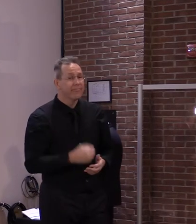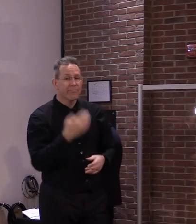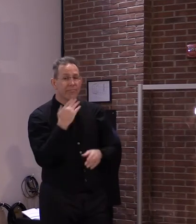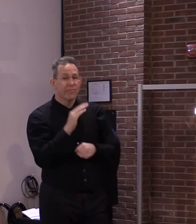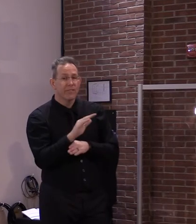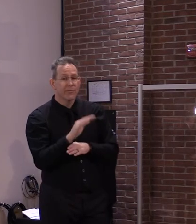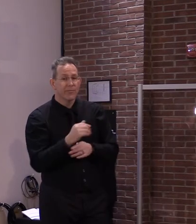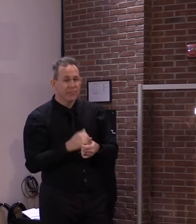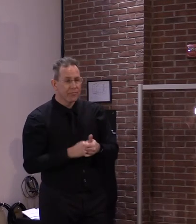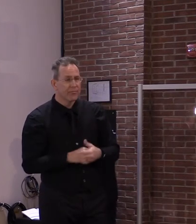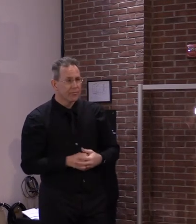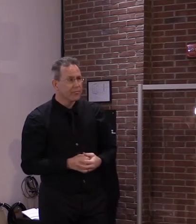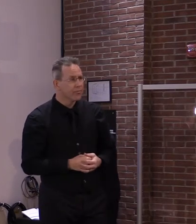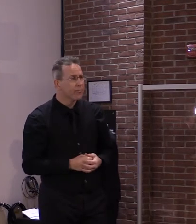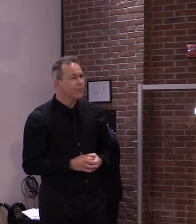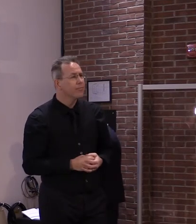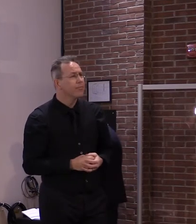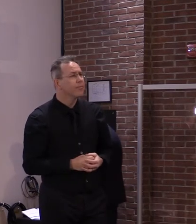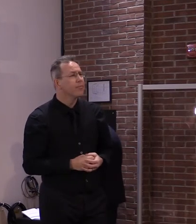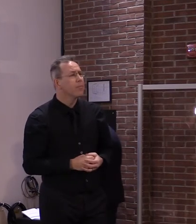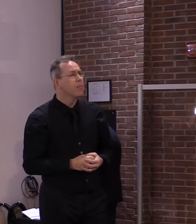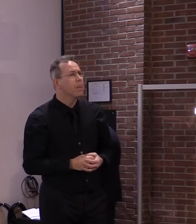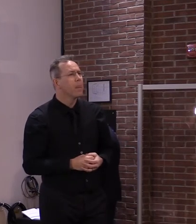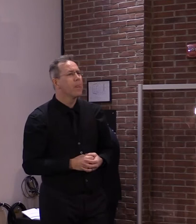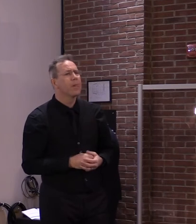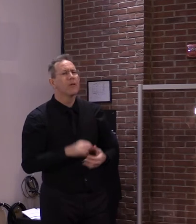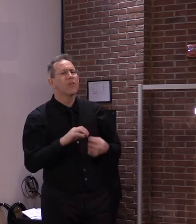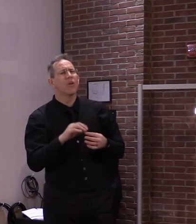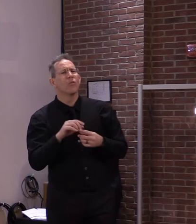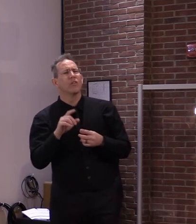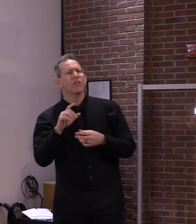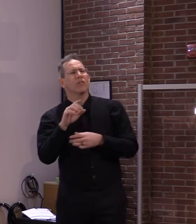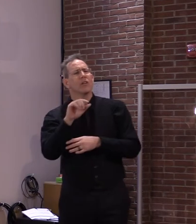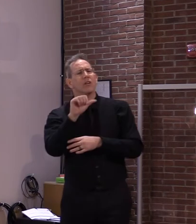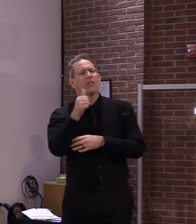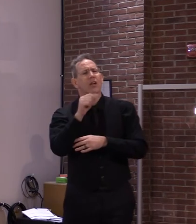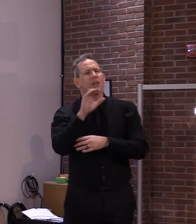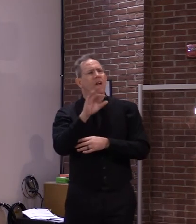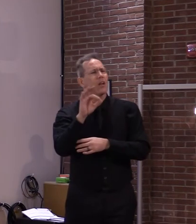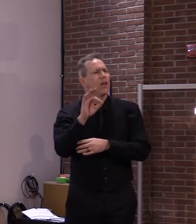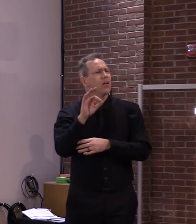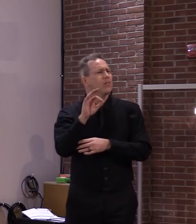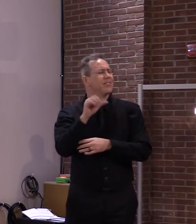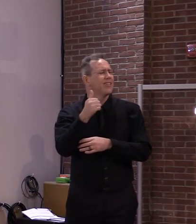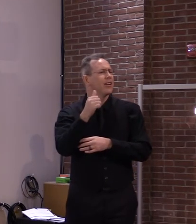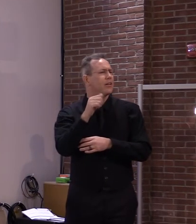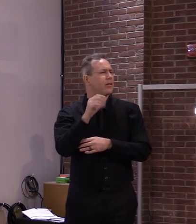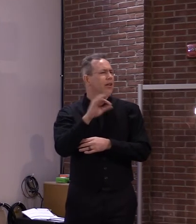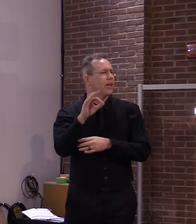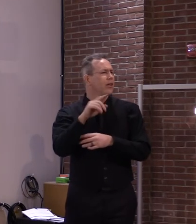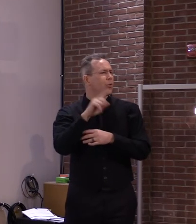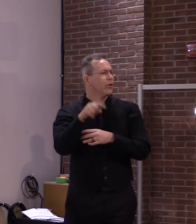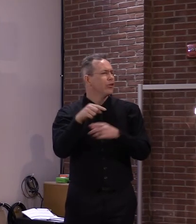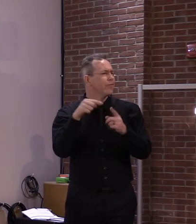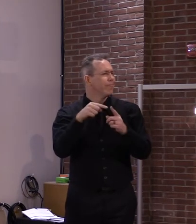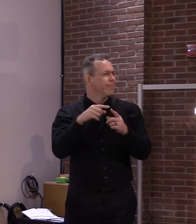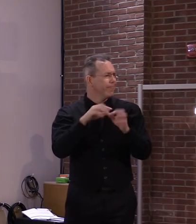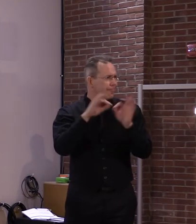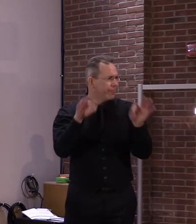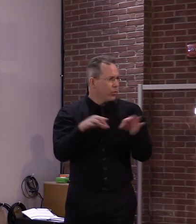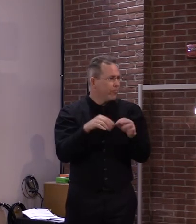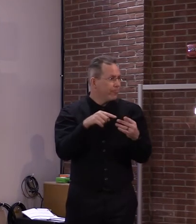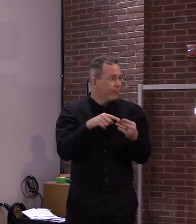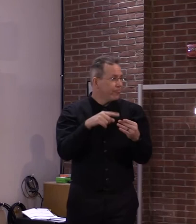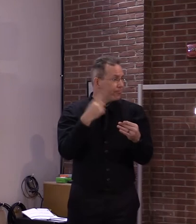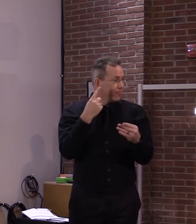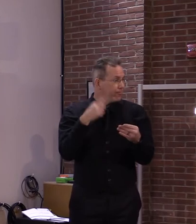question um just to clarify you're saying that you've looked it appears that you found what the error